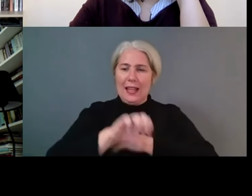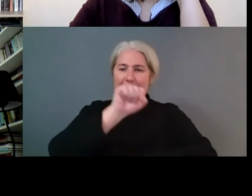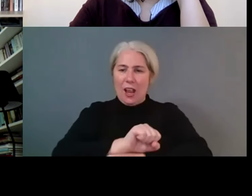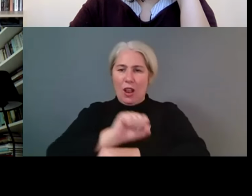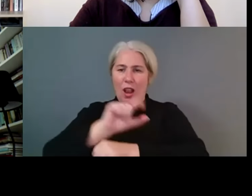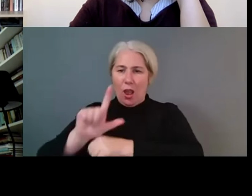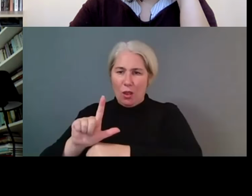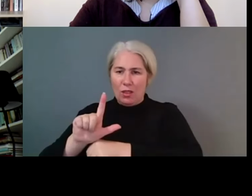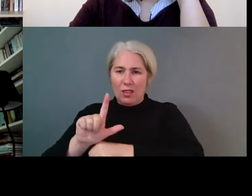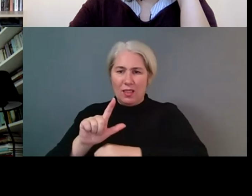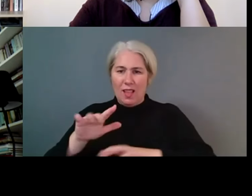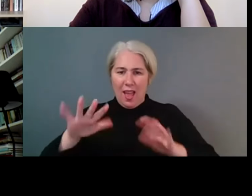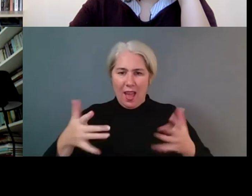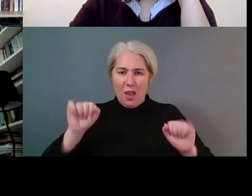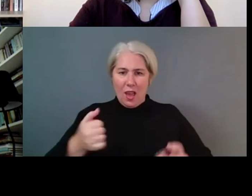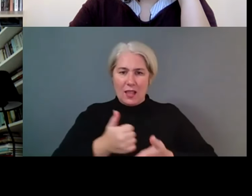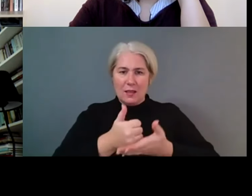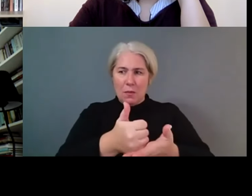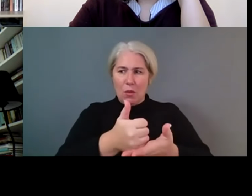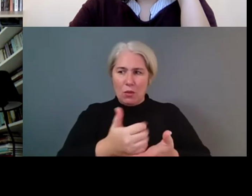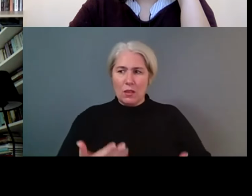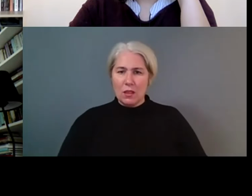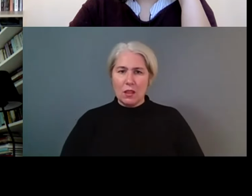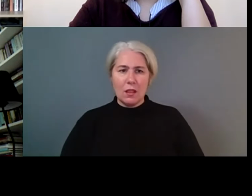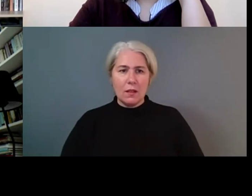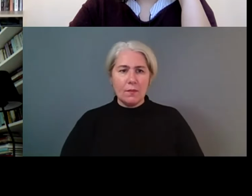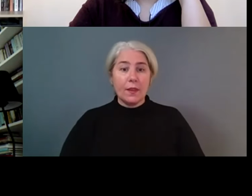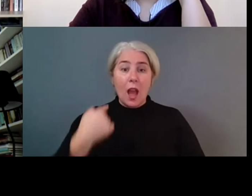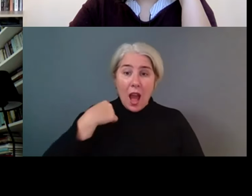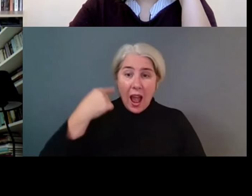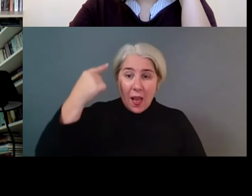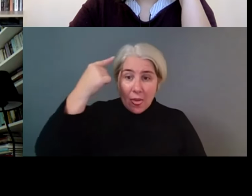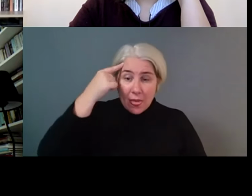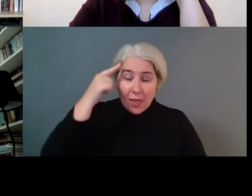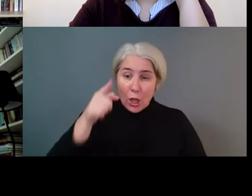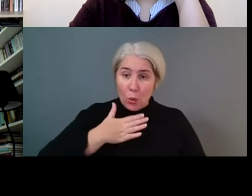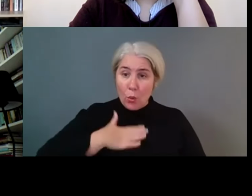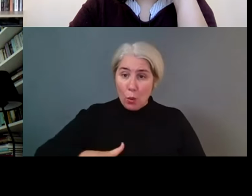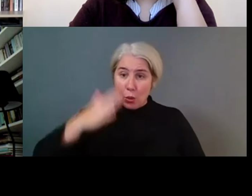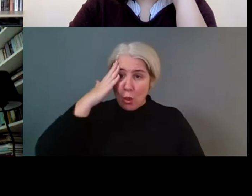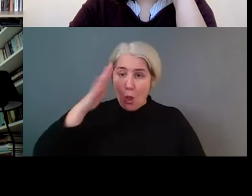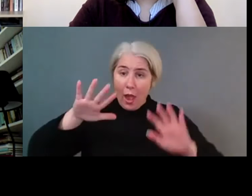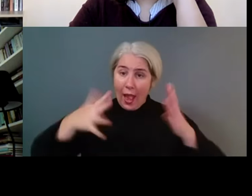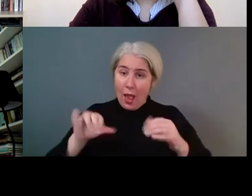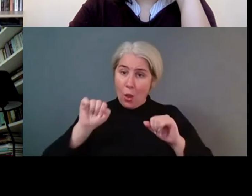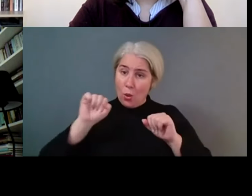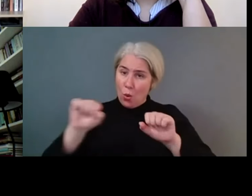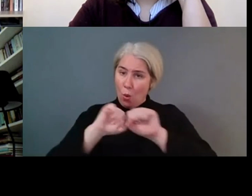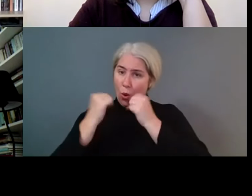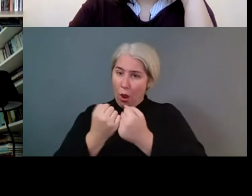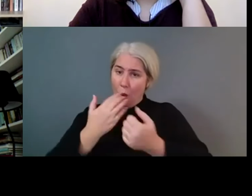I assume that, just to clarify, I assume your question is how your organization can support